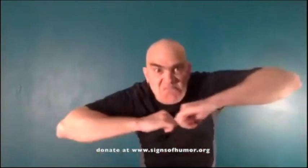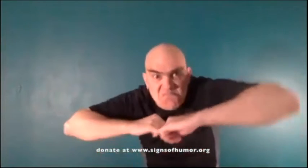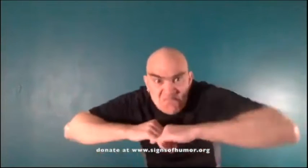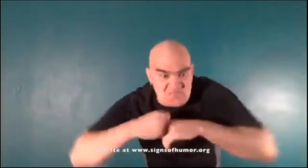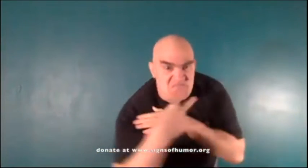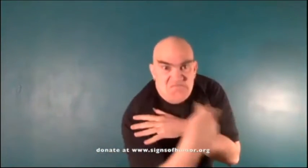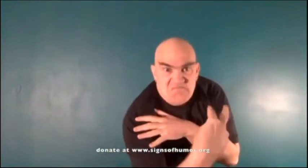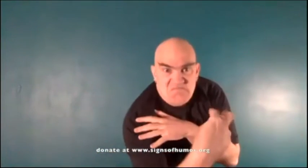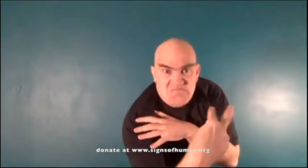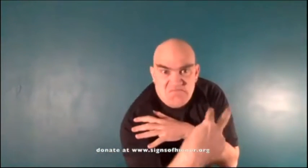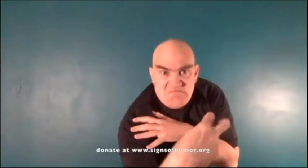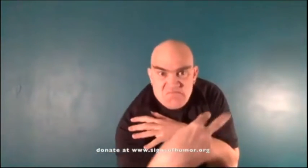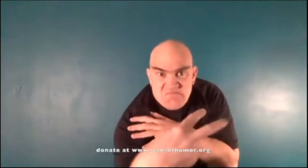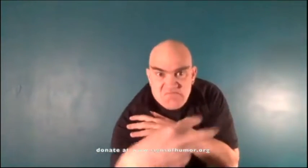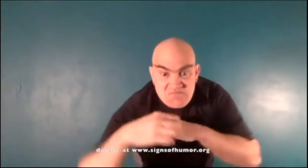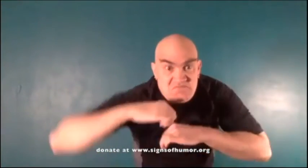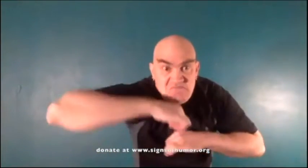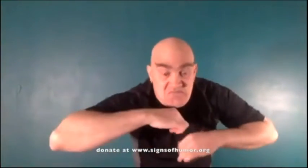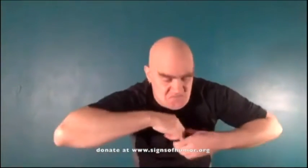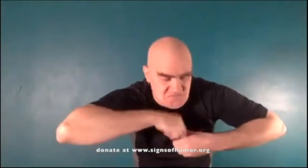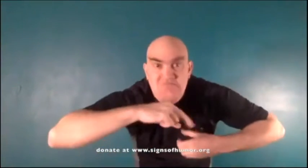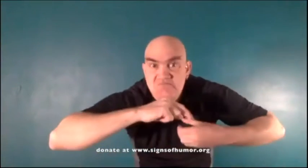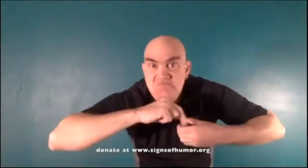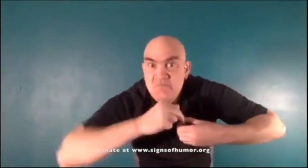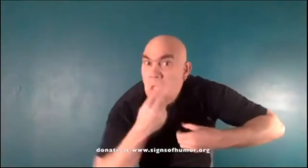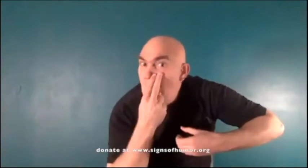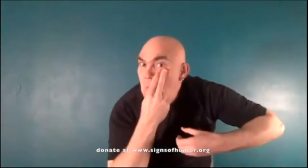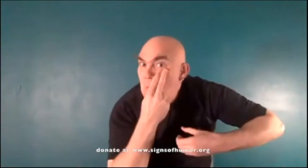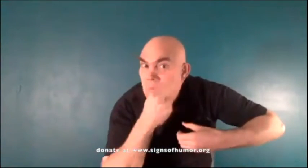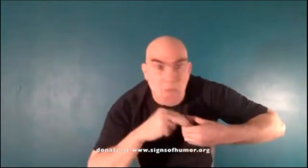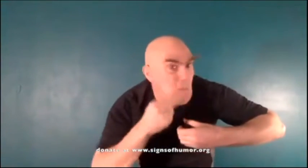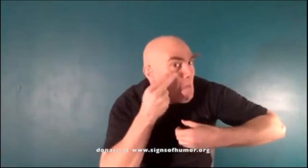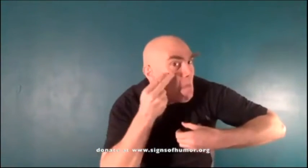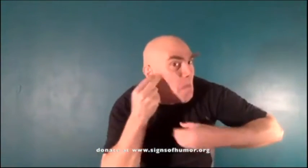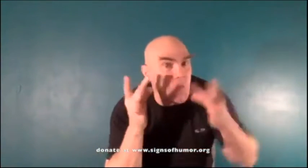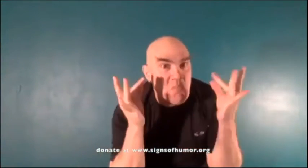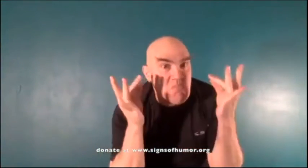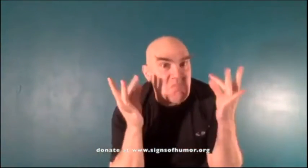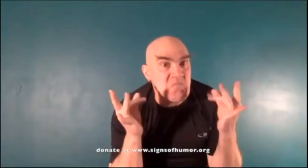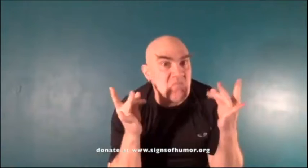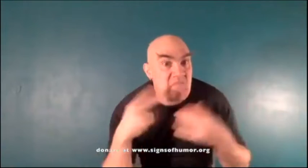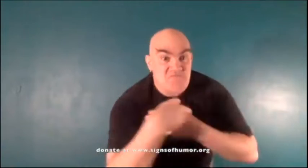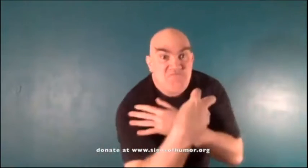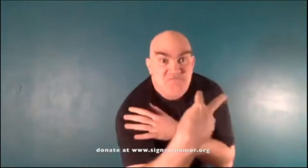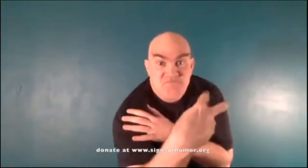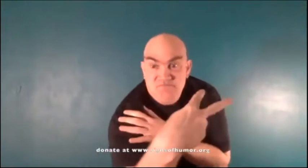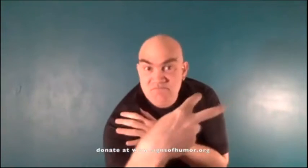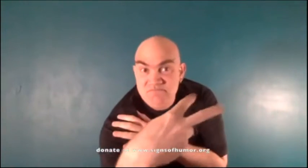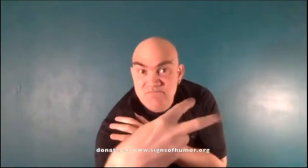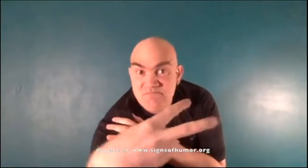on the floor and starts like belly crawling all the way into the dining room. We're talking black tar under